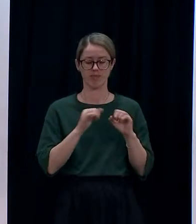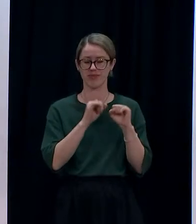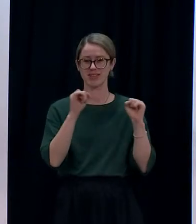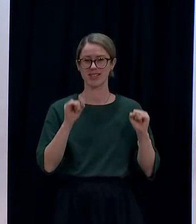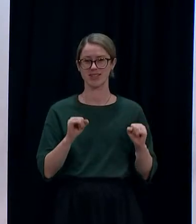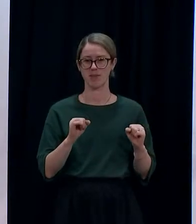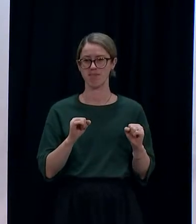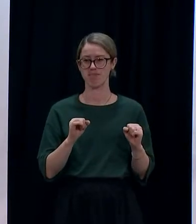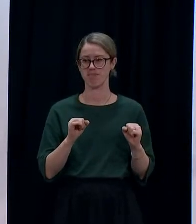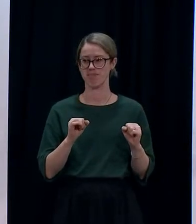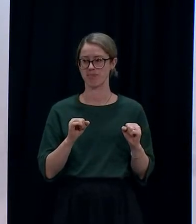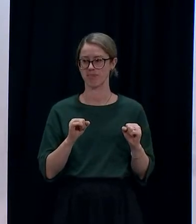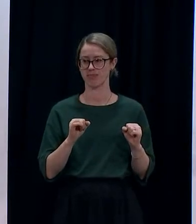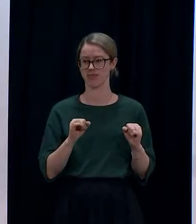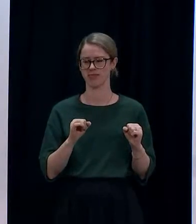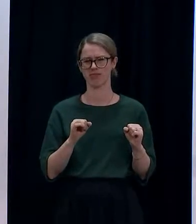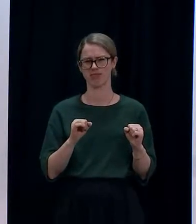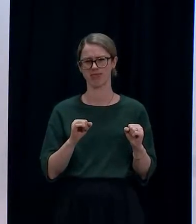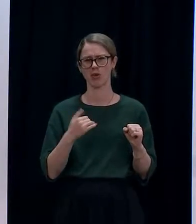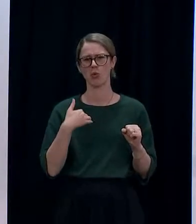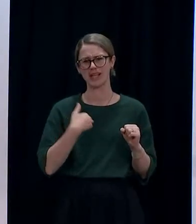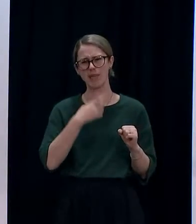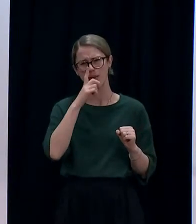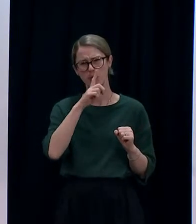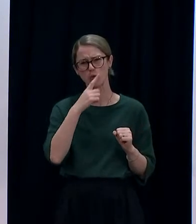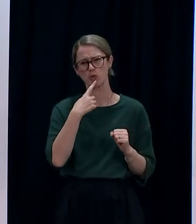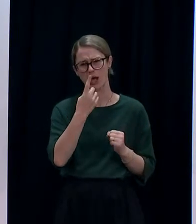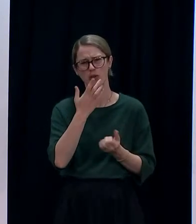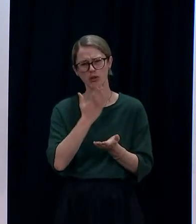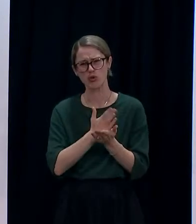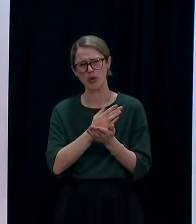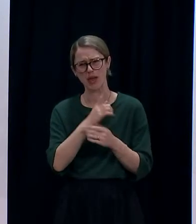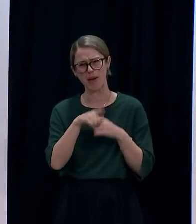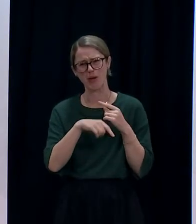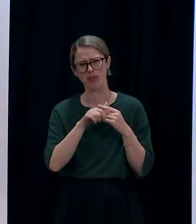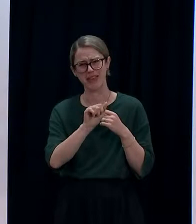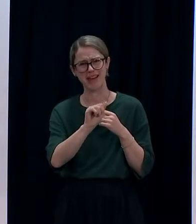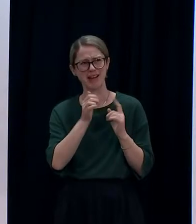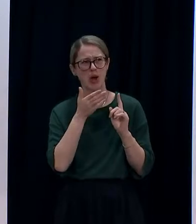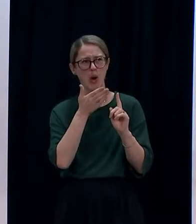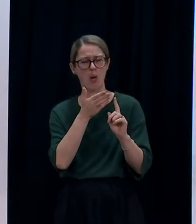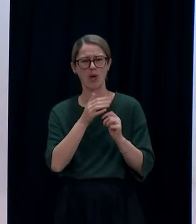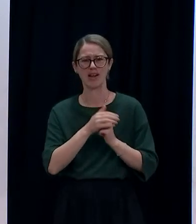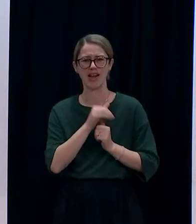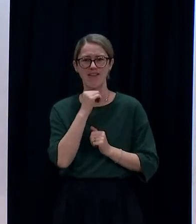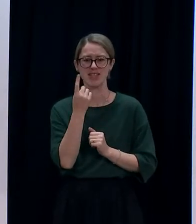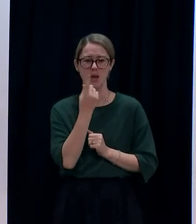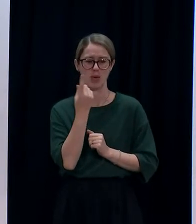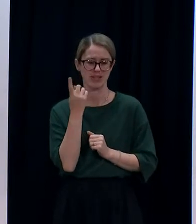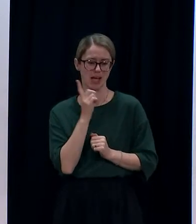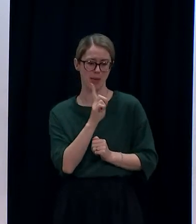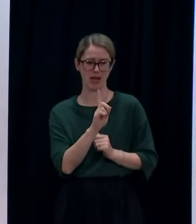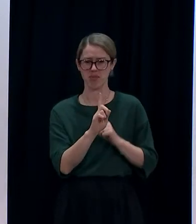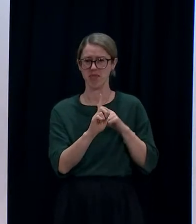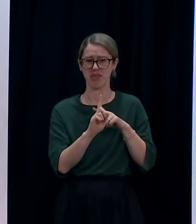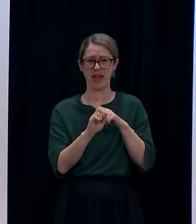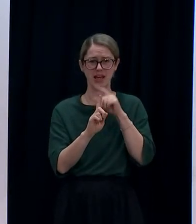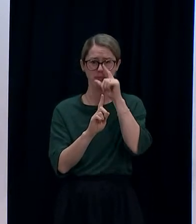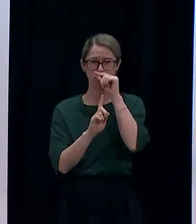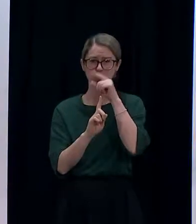only cope when people are being genuine about their intent. And so if somebody is coming in, it is possible for them